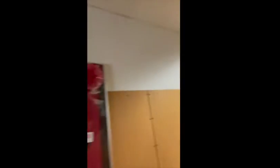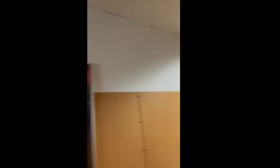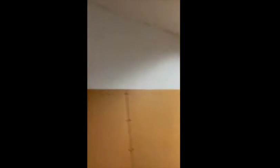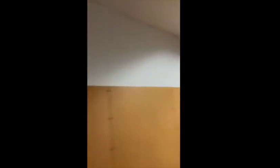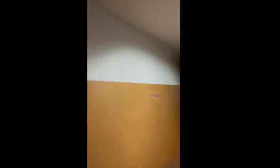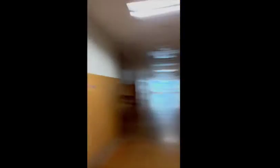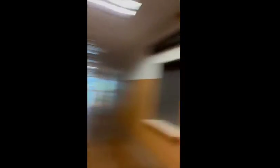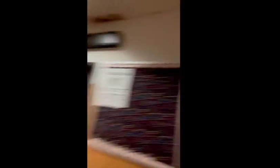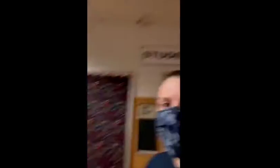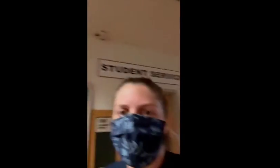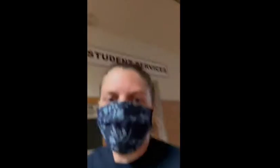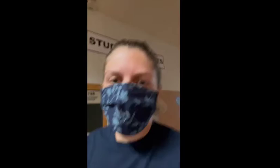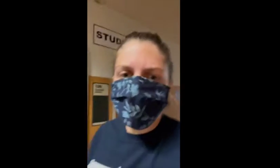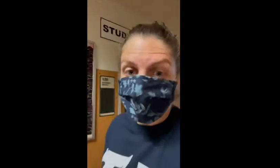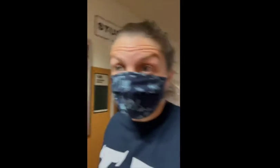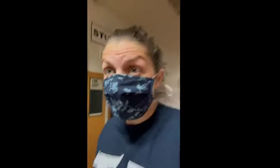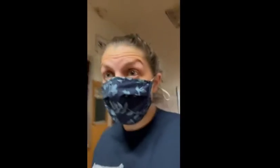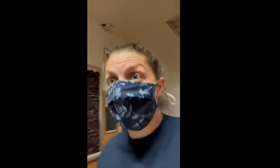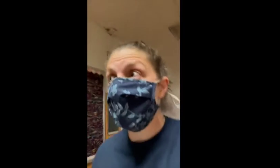where you can see some of our programs like Mentoring Me.